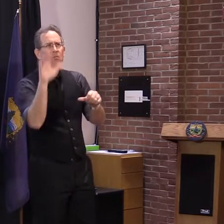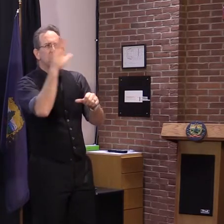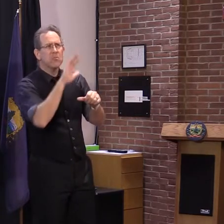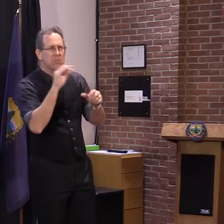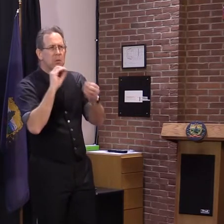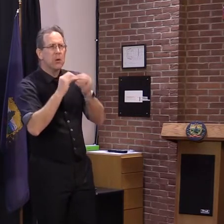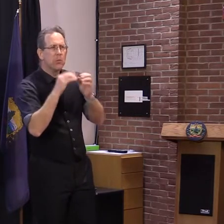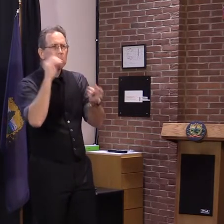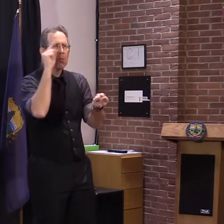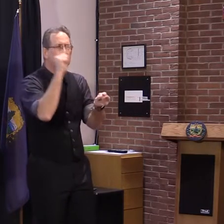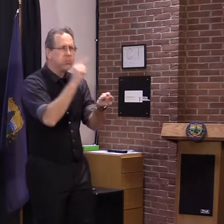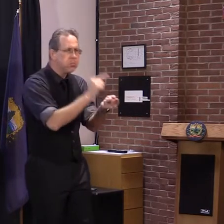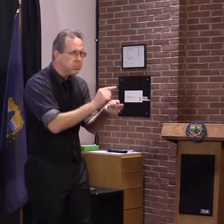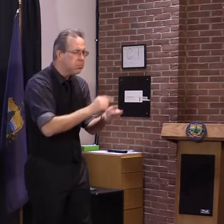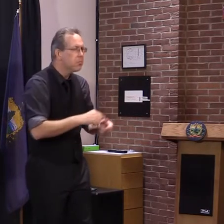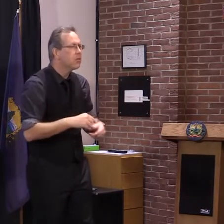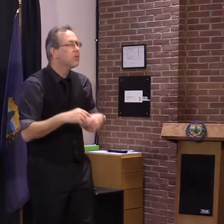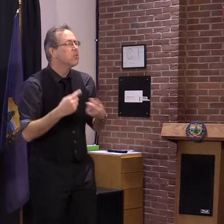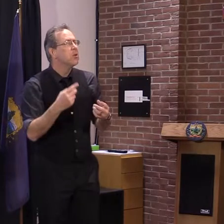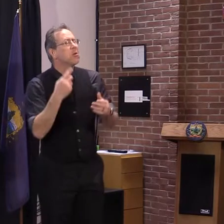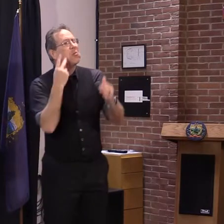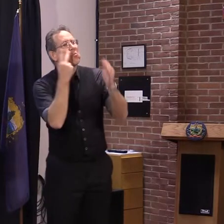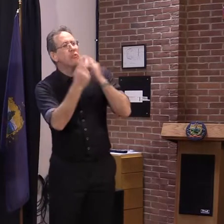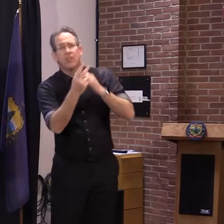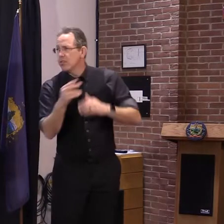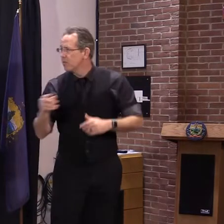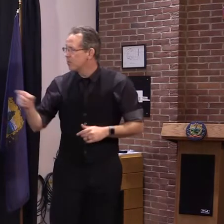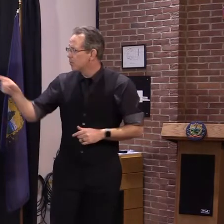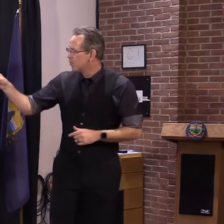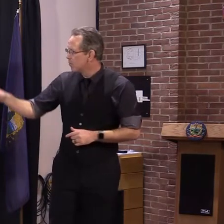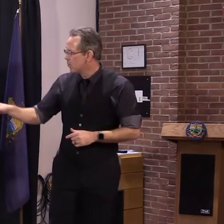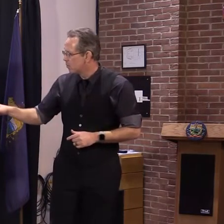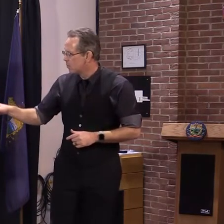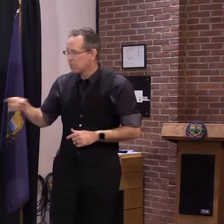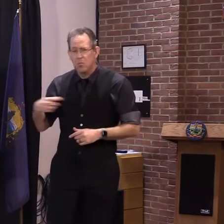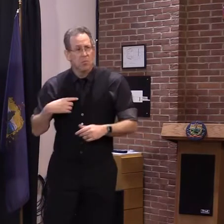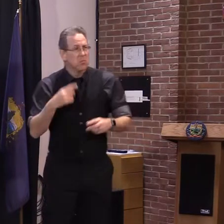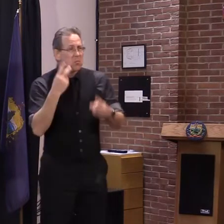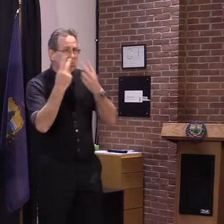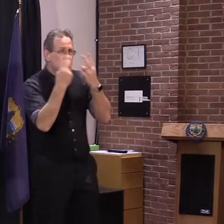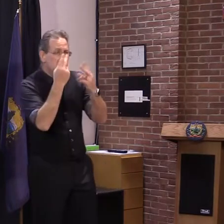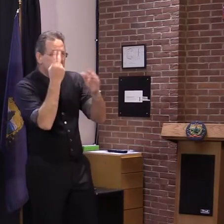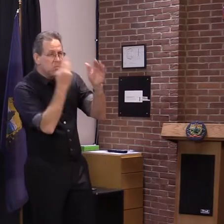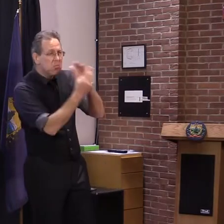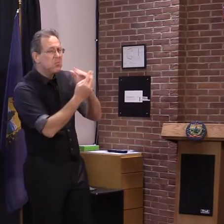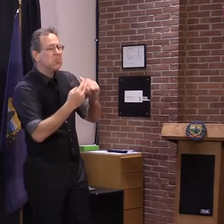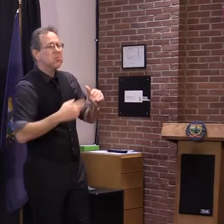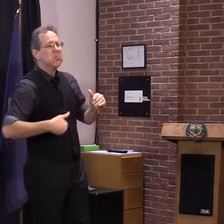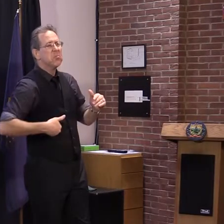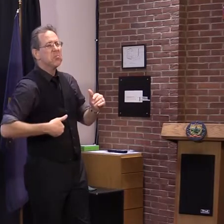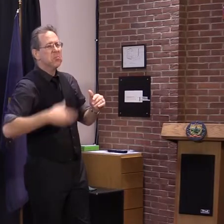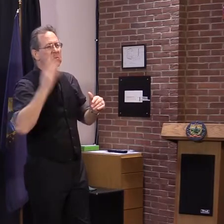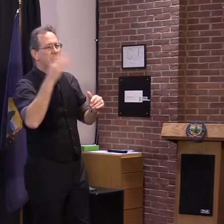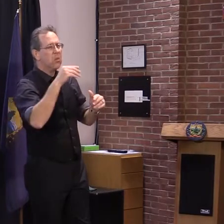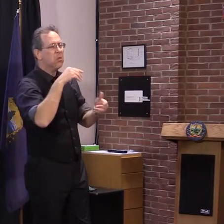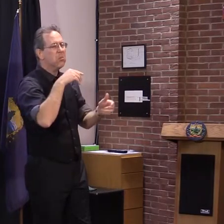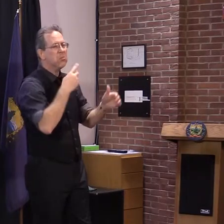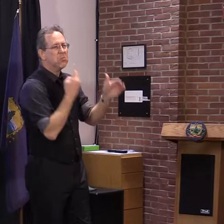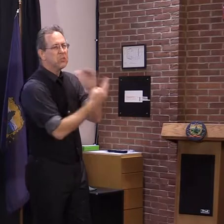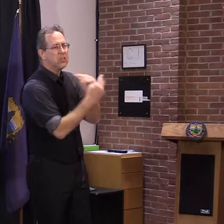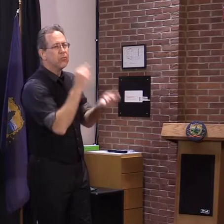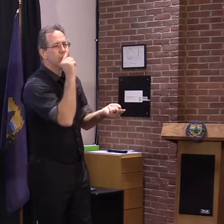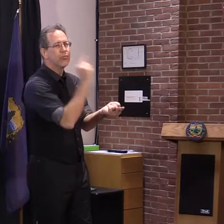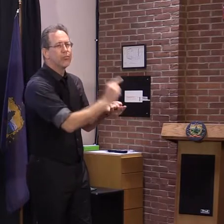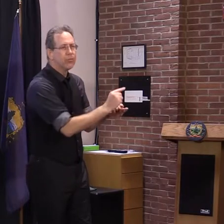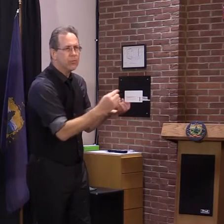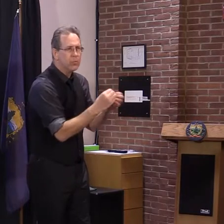do anticipate that cases will continue to fall throughout the rest of February and into March. We do think that there'll still be, you know, some